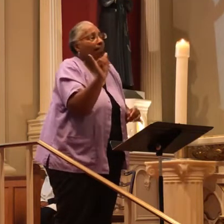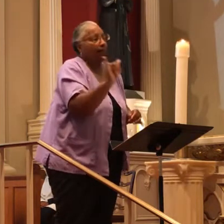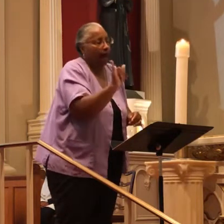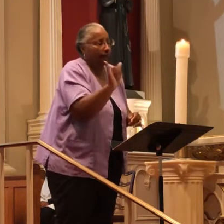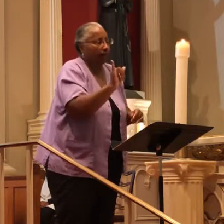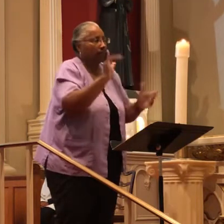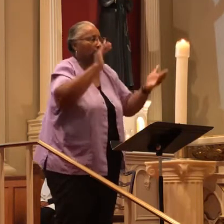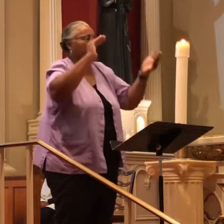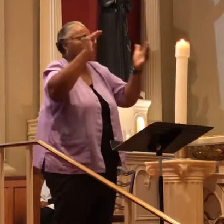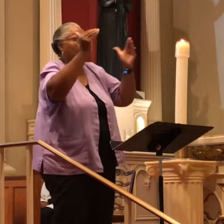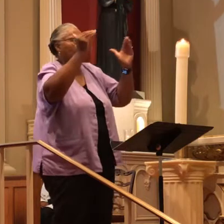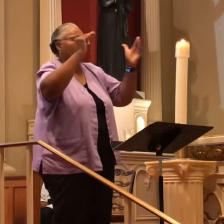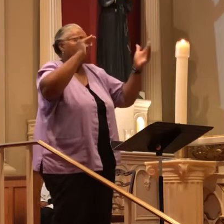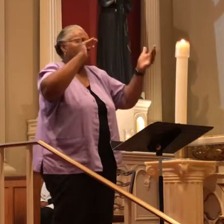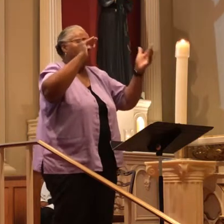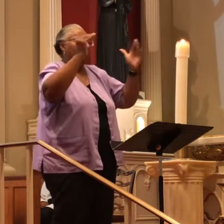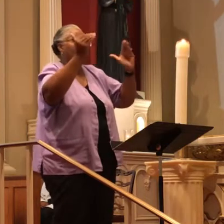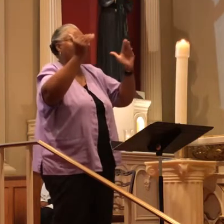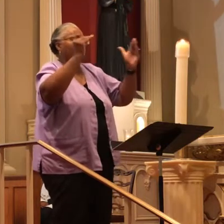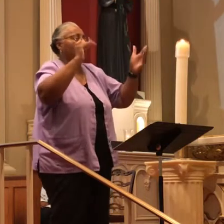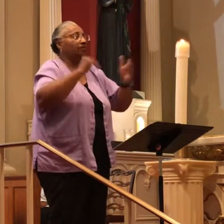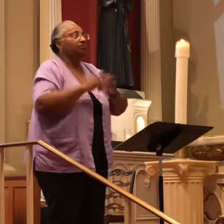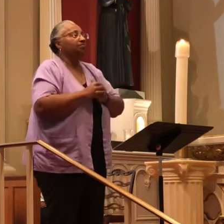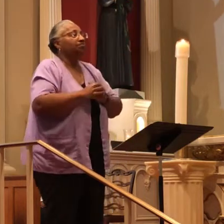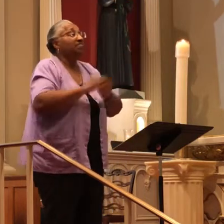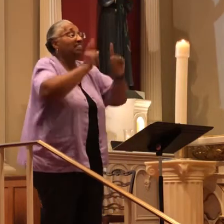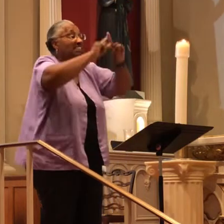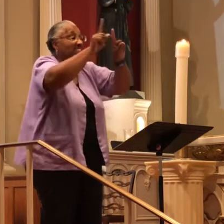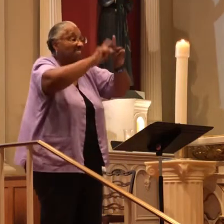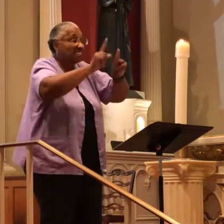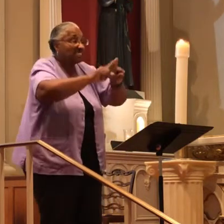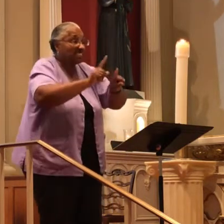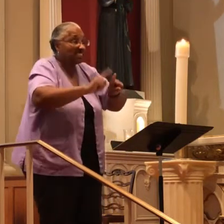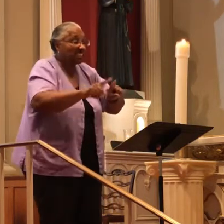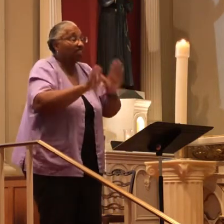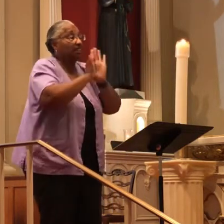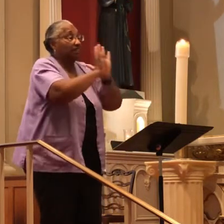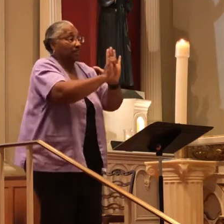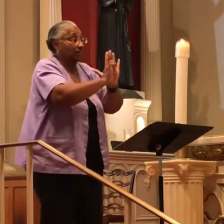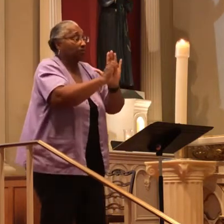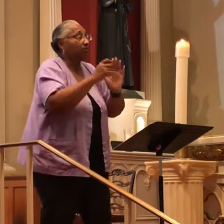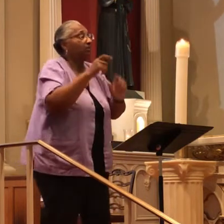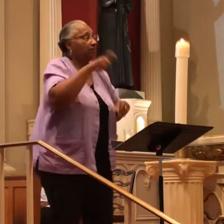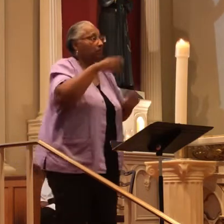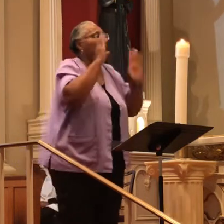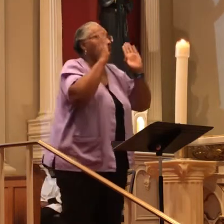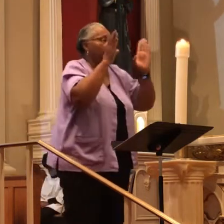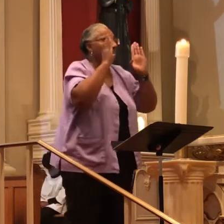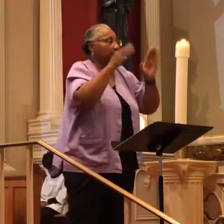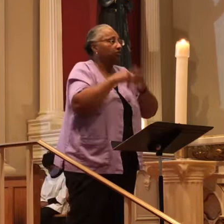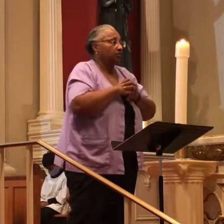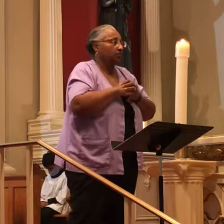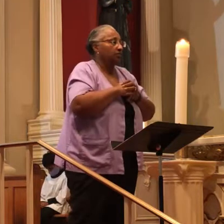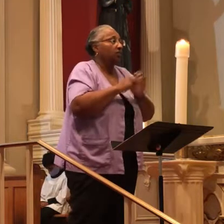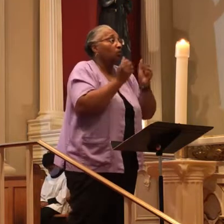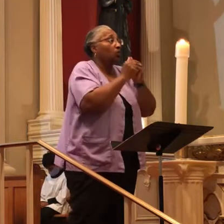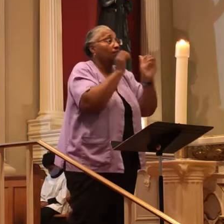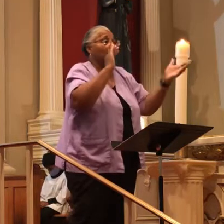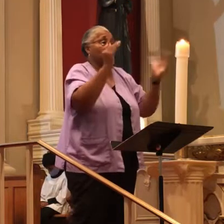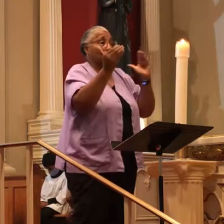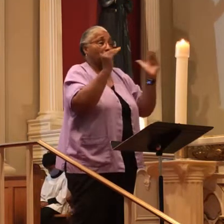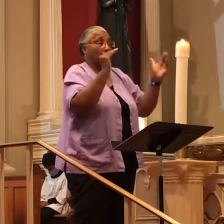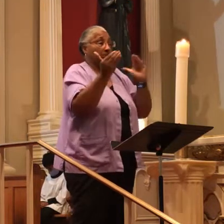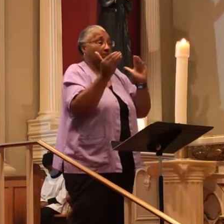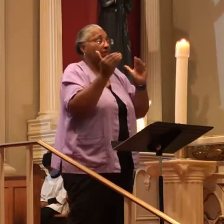to them. We don't pay close attention to them, but if you pay attention to the parable, the comparison that Jesus is making. The first